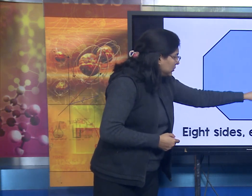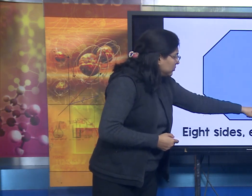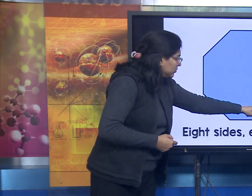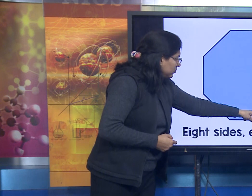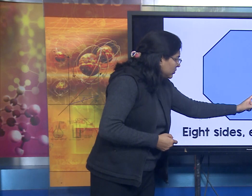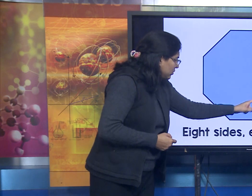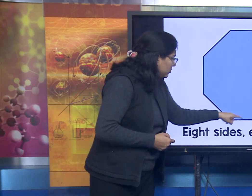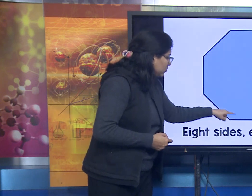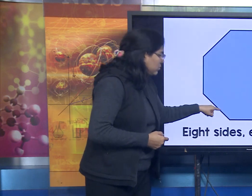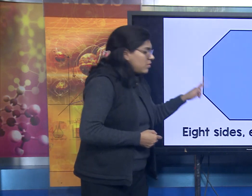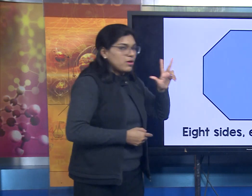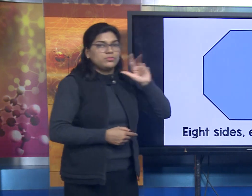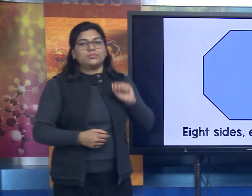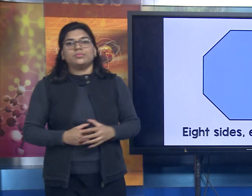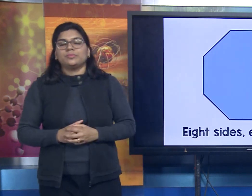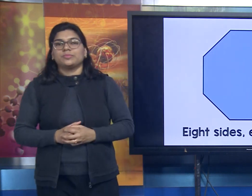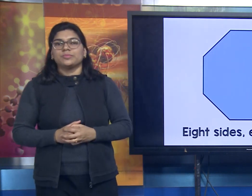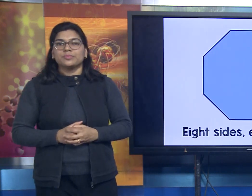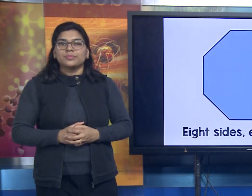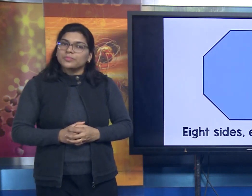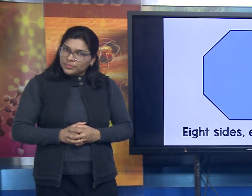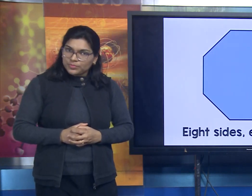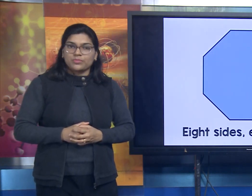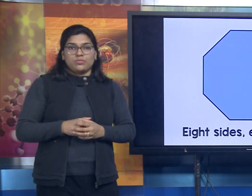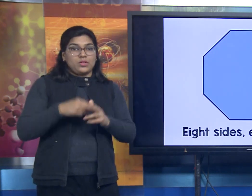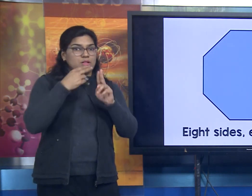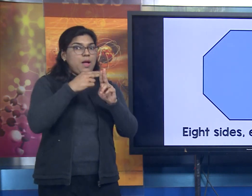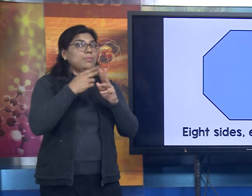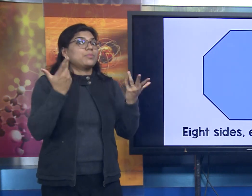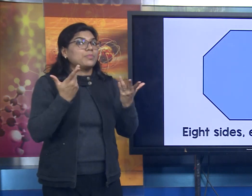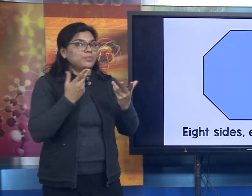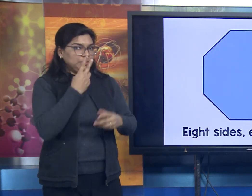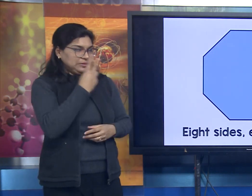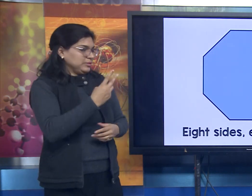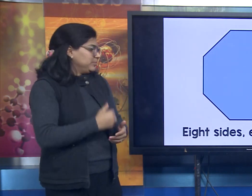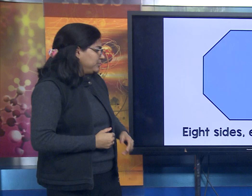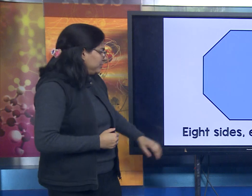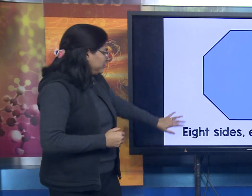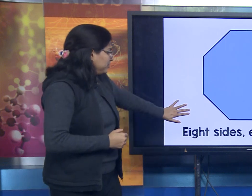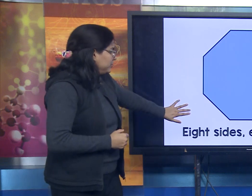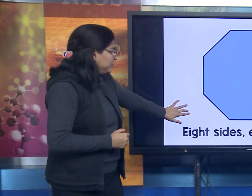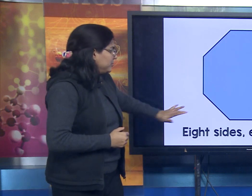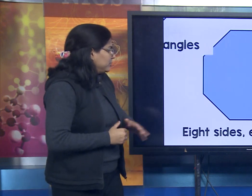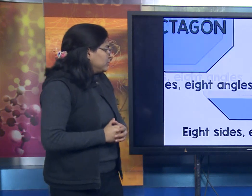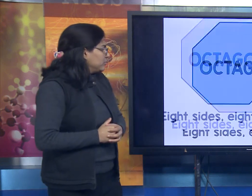6, 7, 8. 8 angles. So what should be its name?